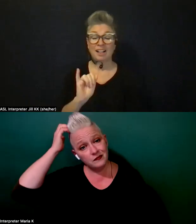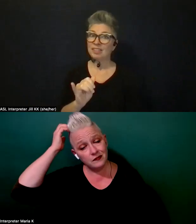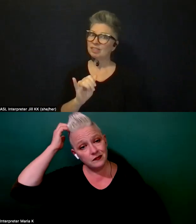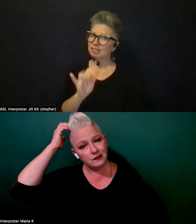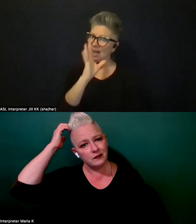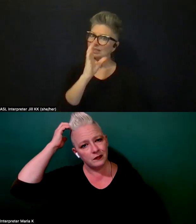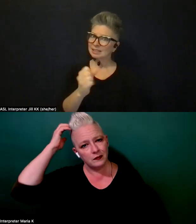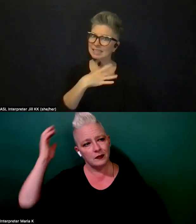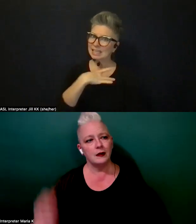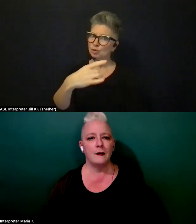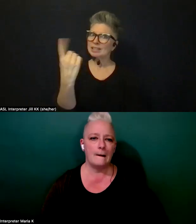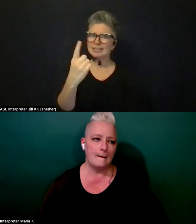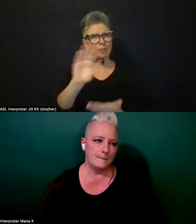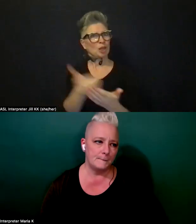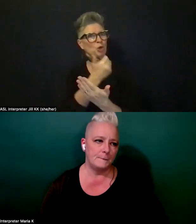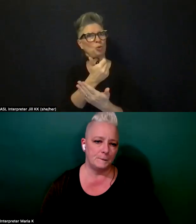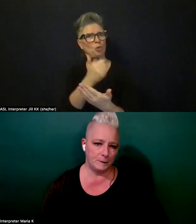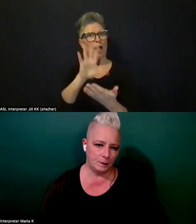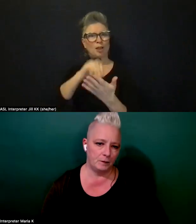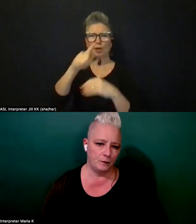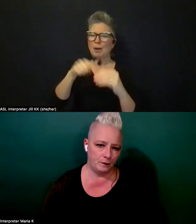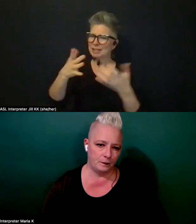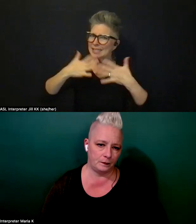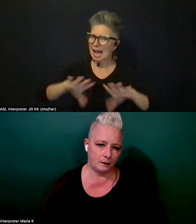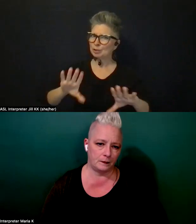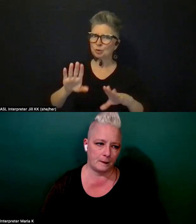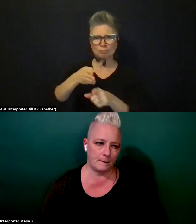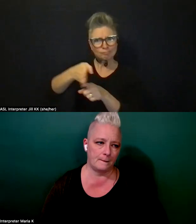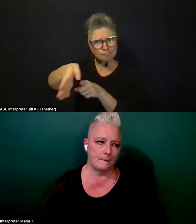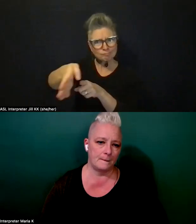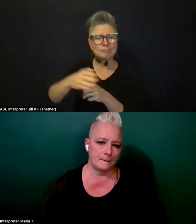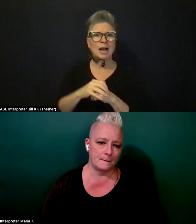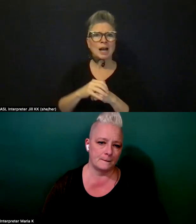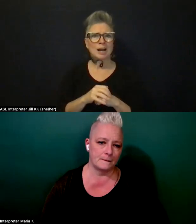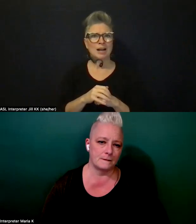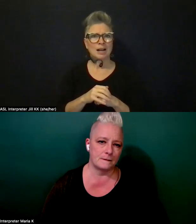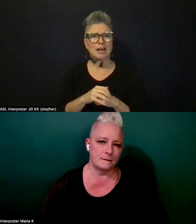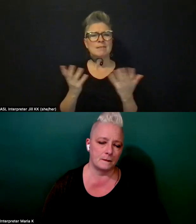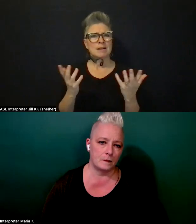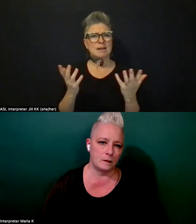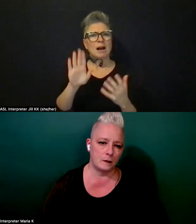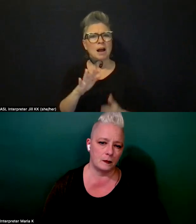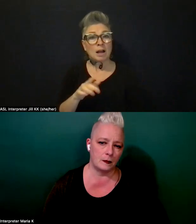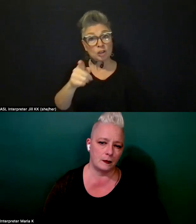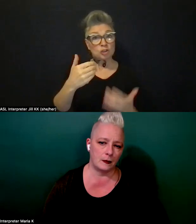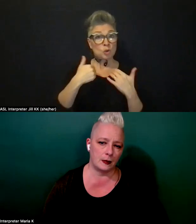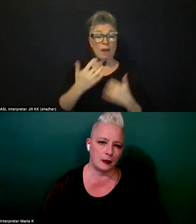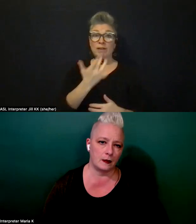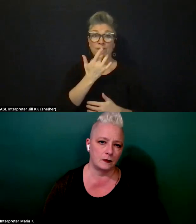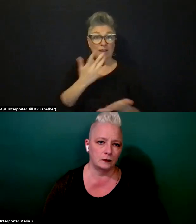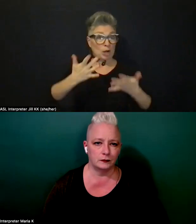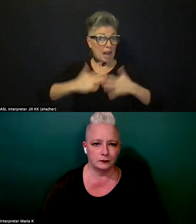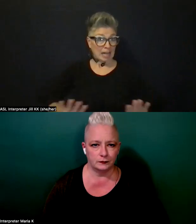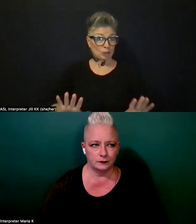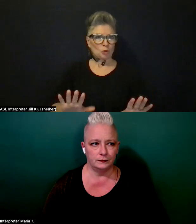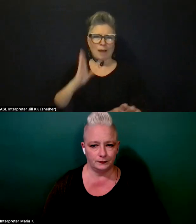something new I learned about the costume, but um, do you have a favorite costume? Like I know there's